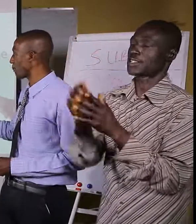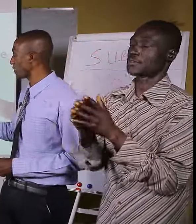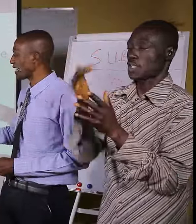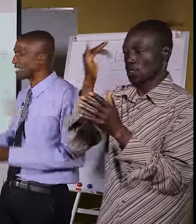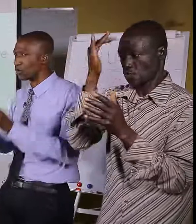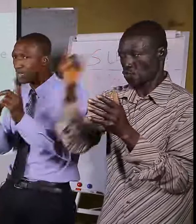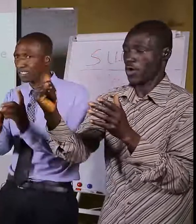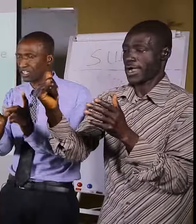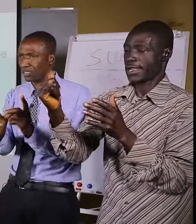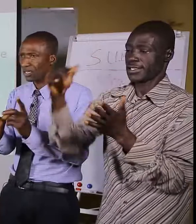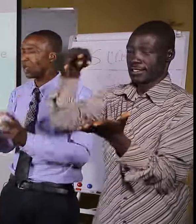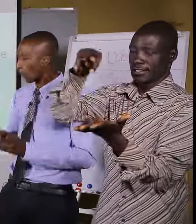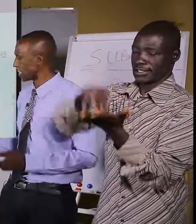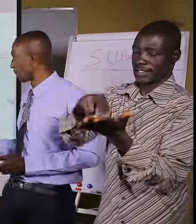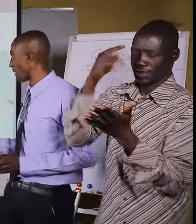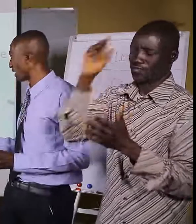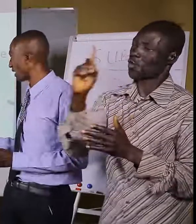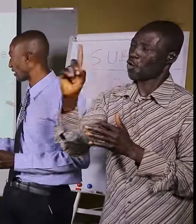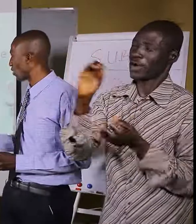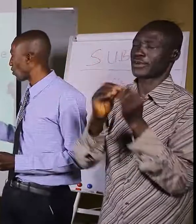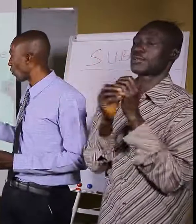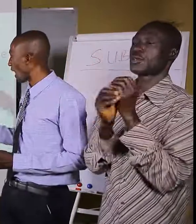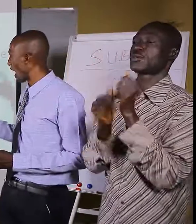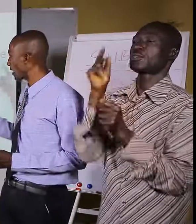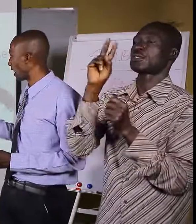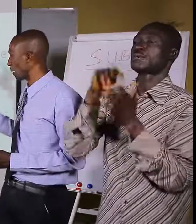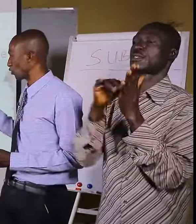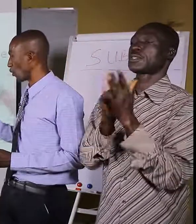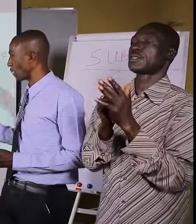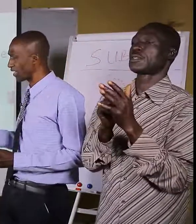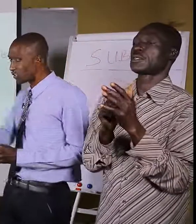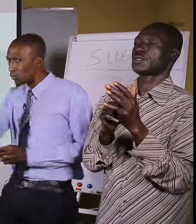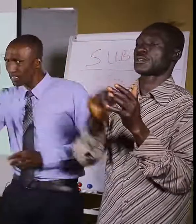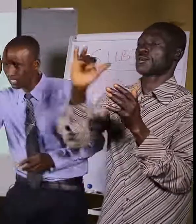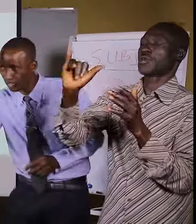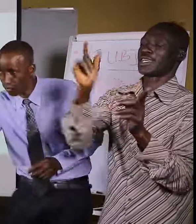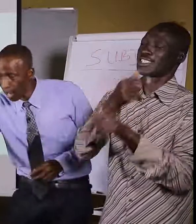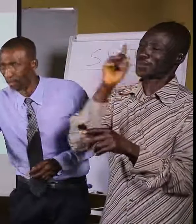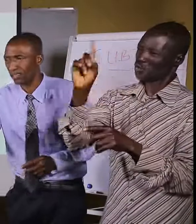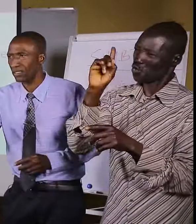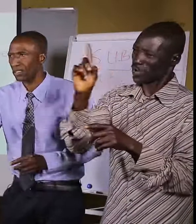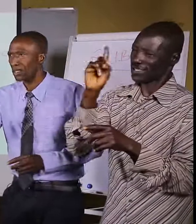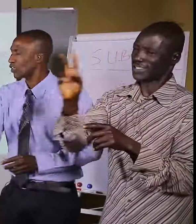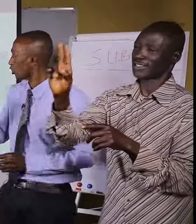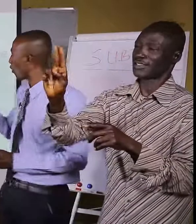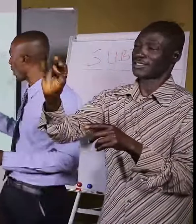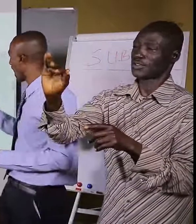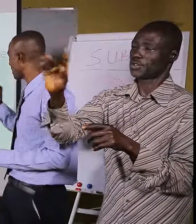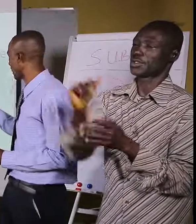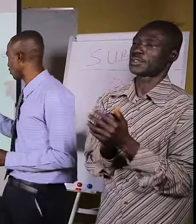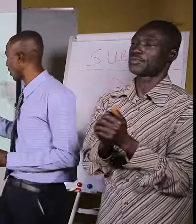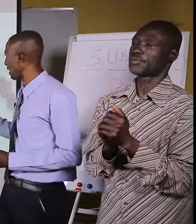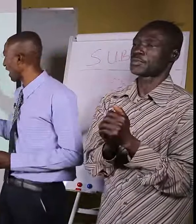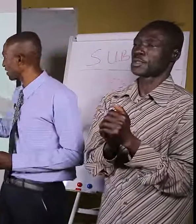y represents the unit digit, which implies that y times 1, because unit stands for 1. So